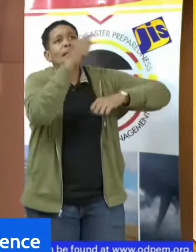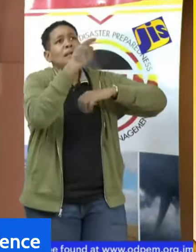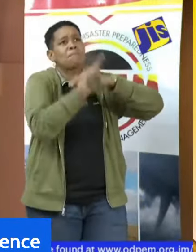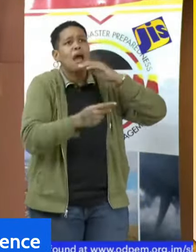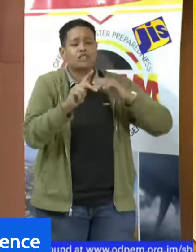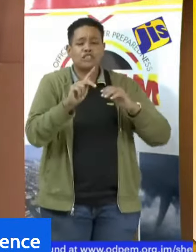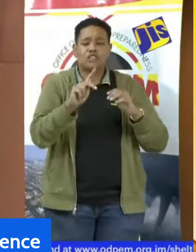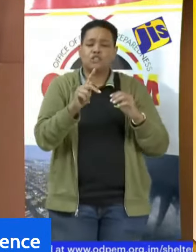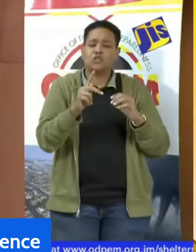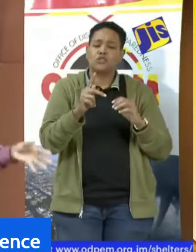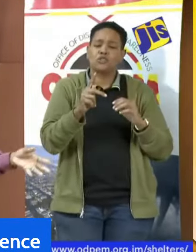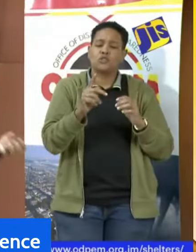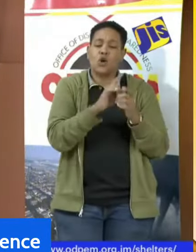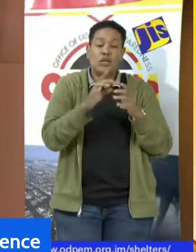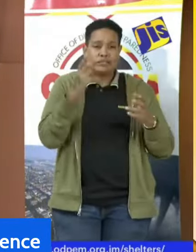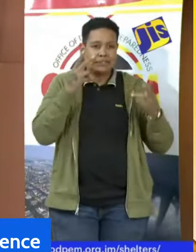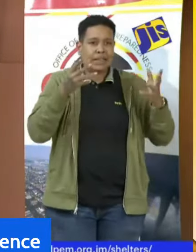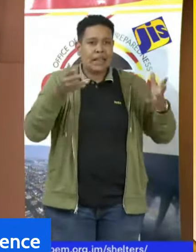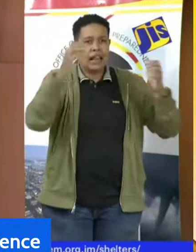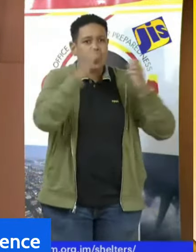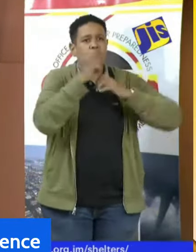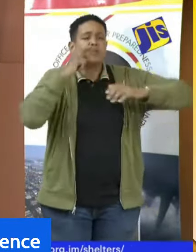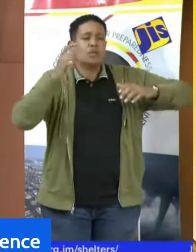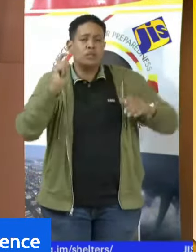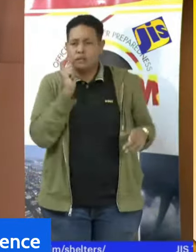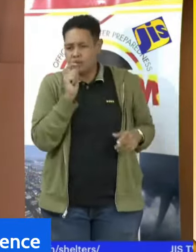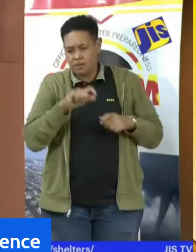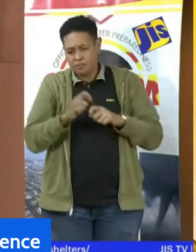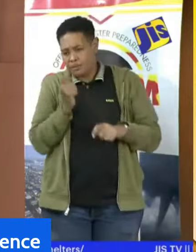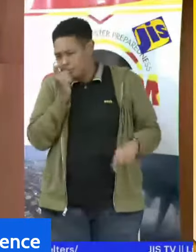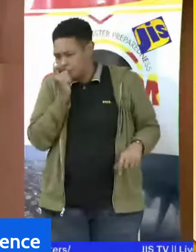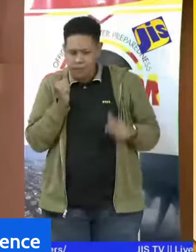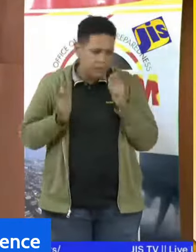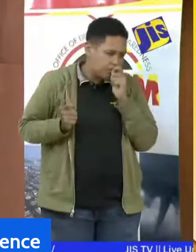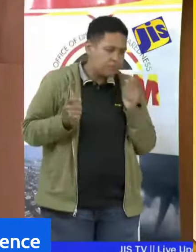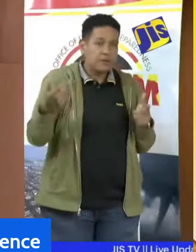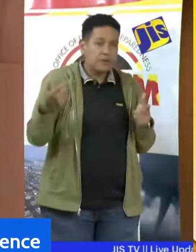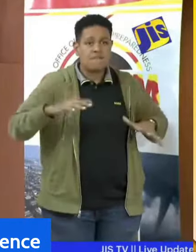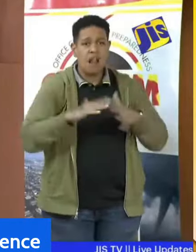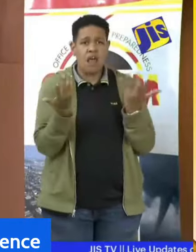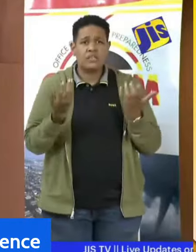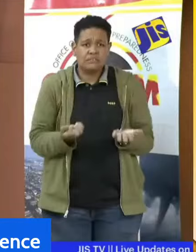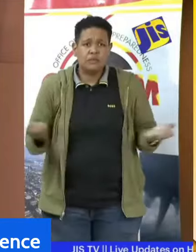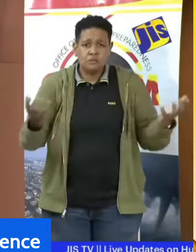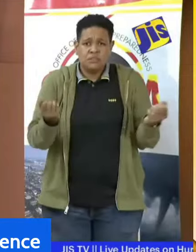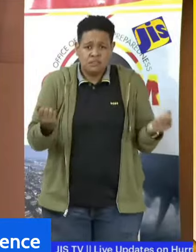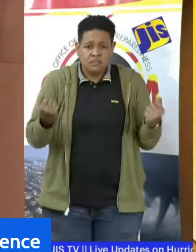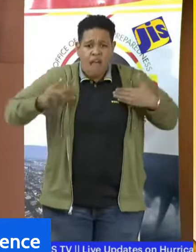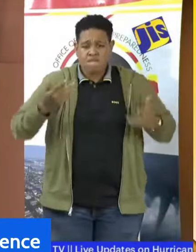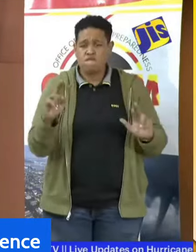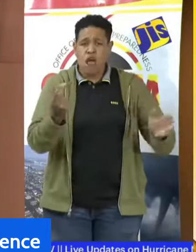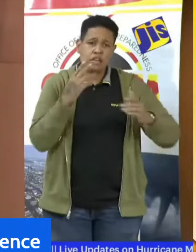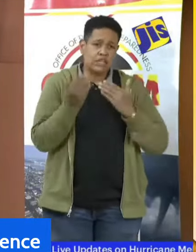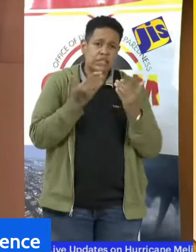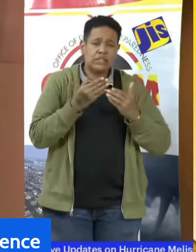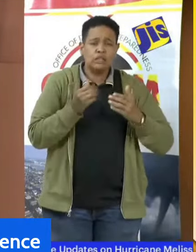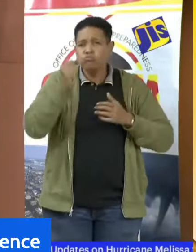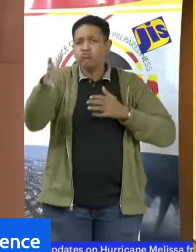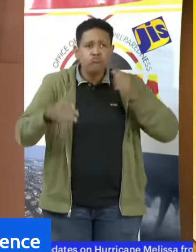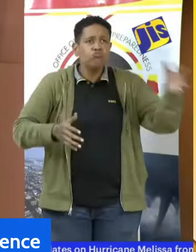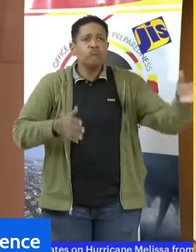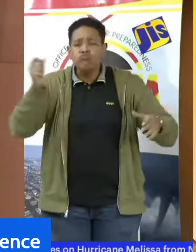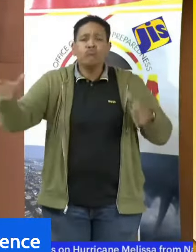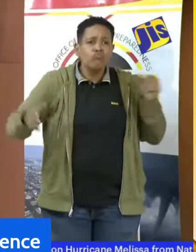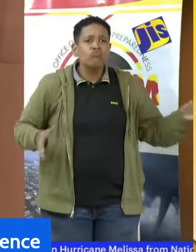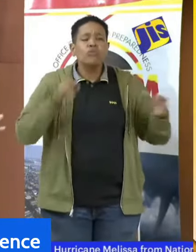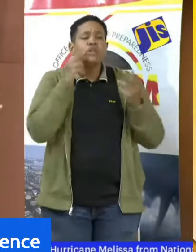parish coordinators. You see them down there with their radios. They have a lot of equipment where they can easily be deploying